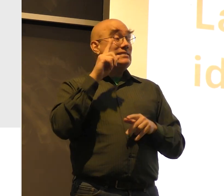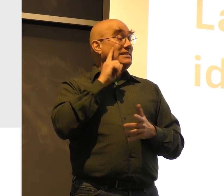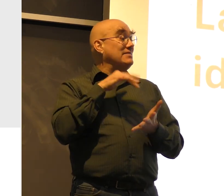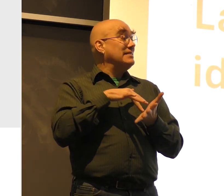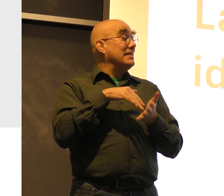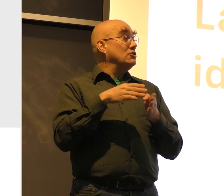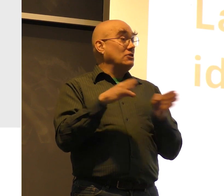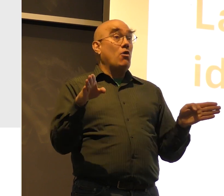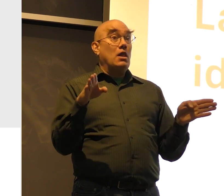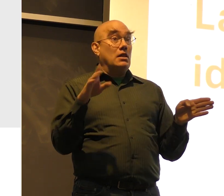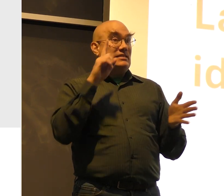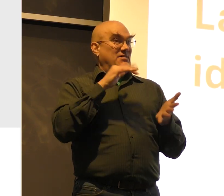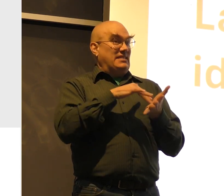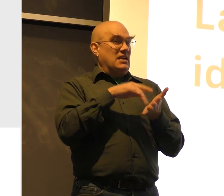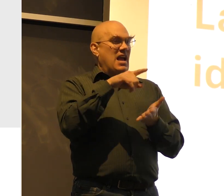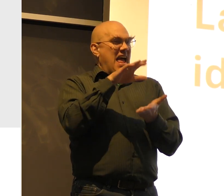Also, if you take a look at deaf studies in general,